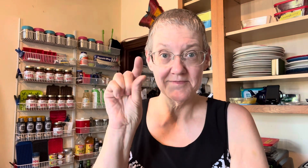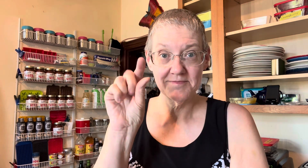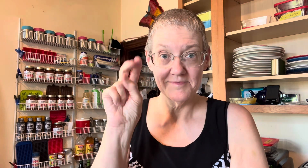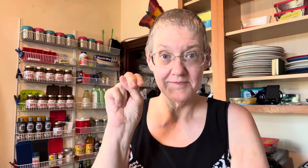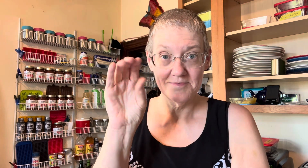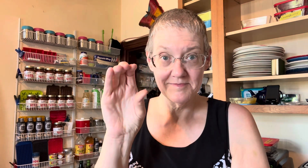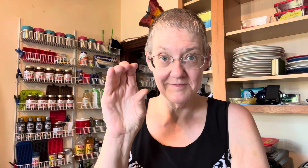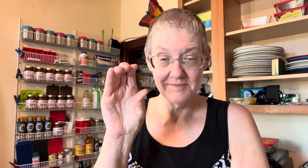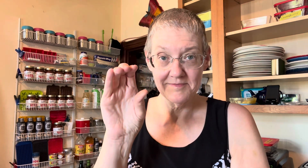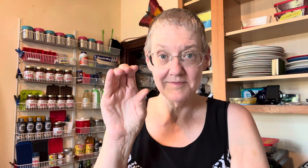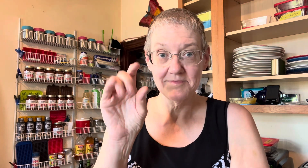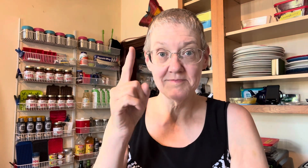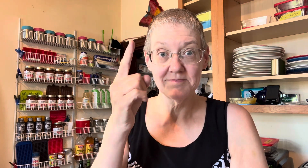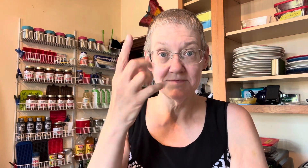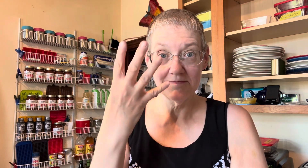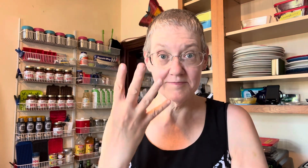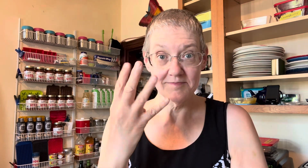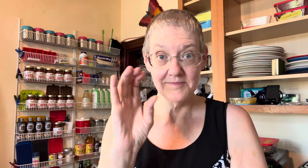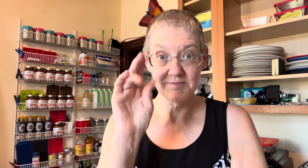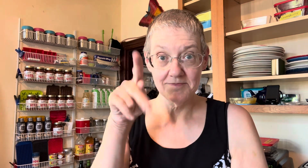11.6 grams of net carbs for the whole thing.